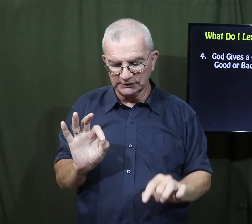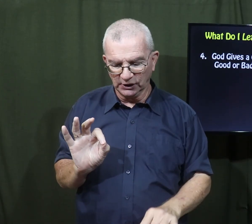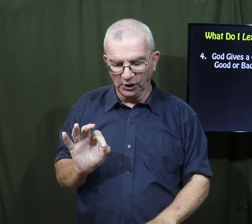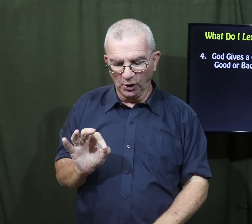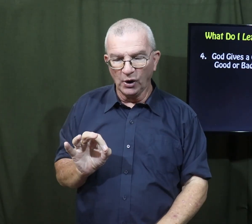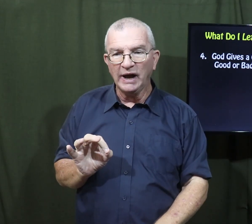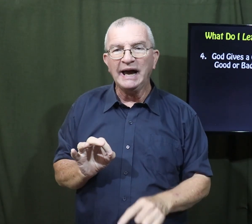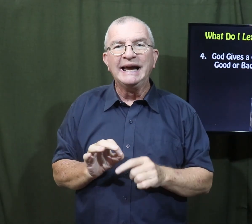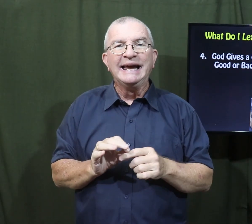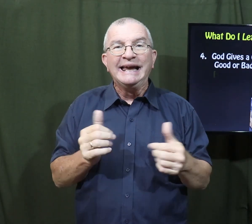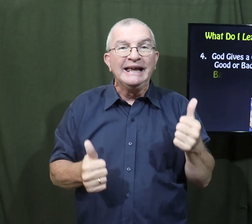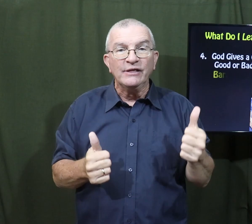people a choice